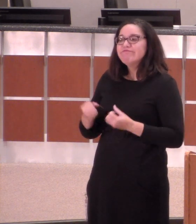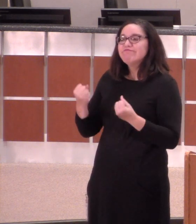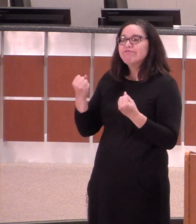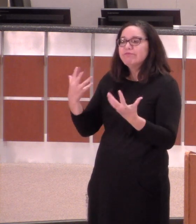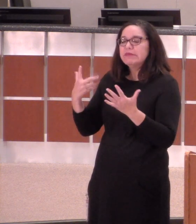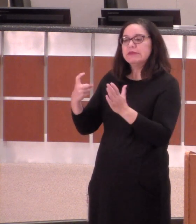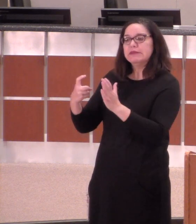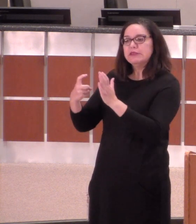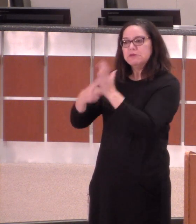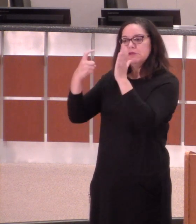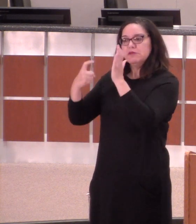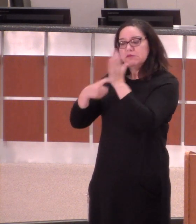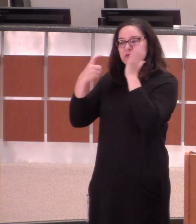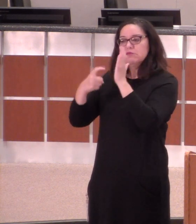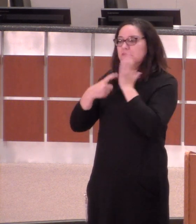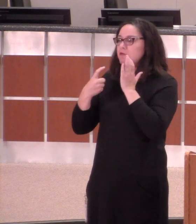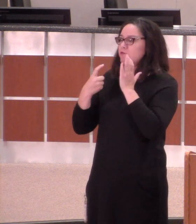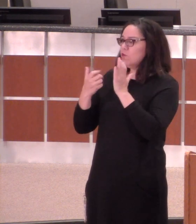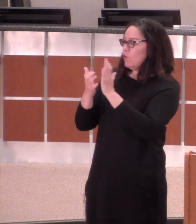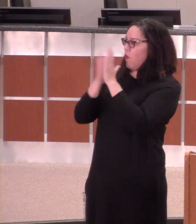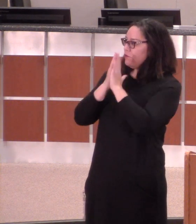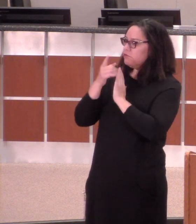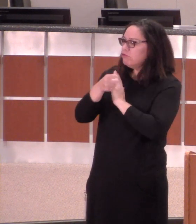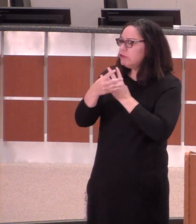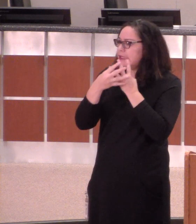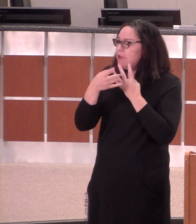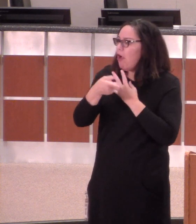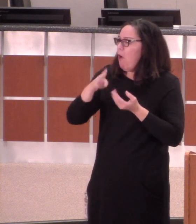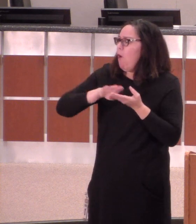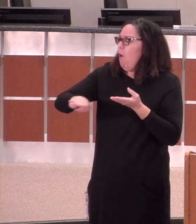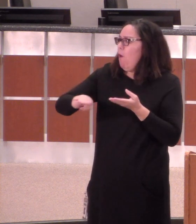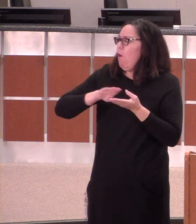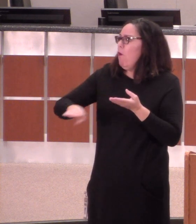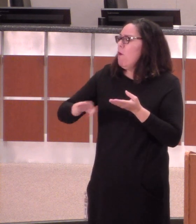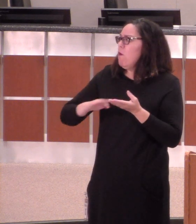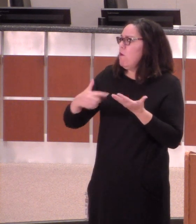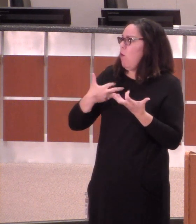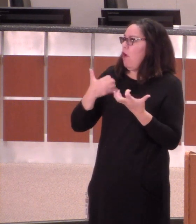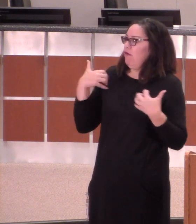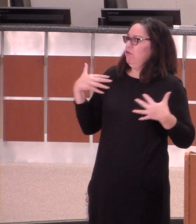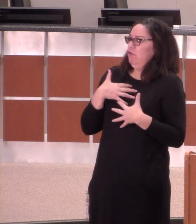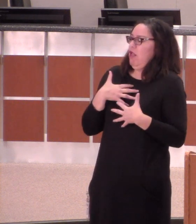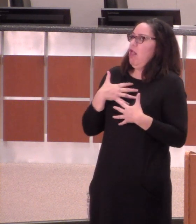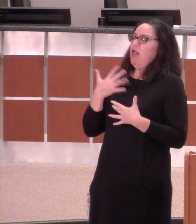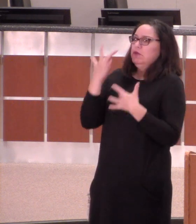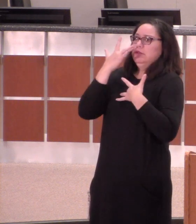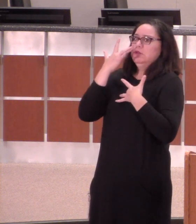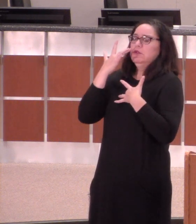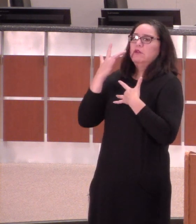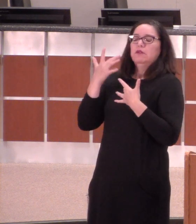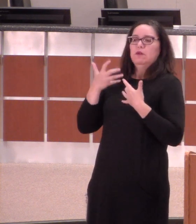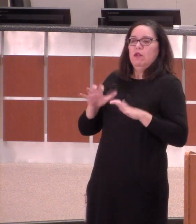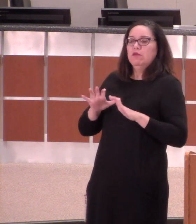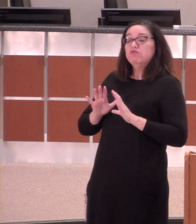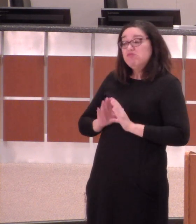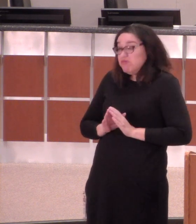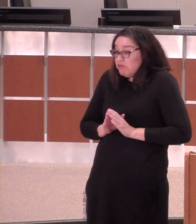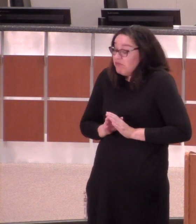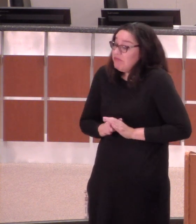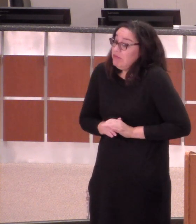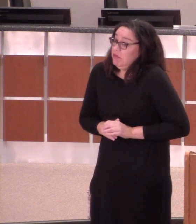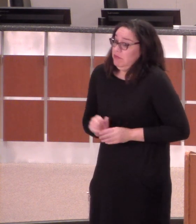demands and requests for inmates to be released because they're afraid of them contracting this. If you don't want